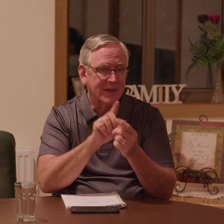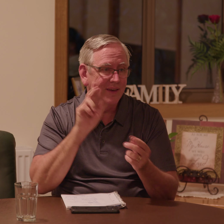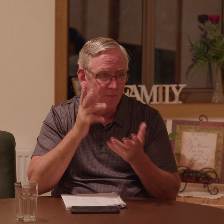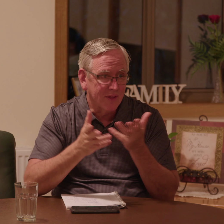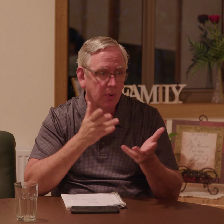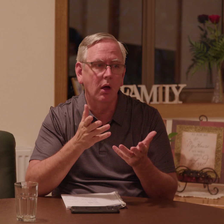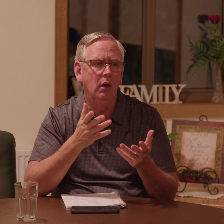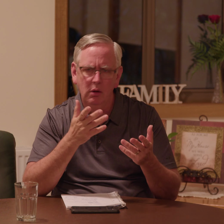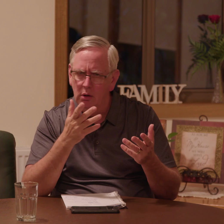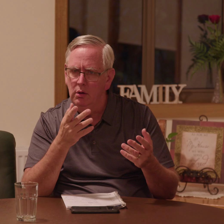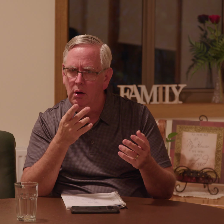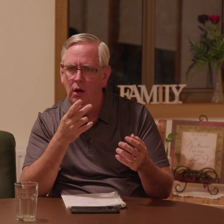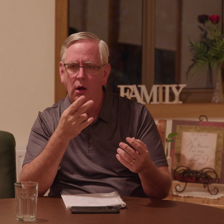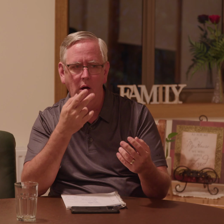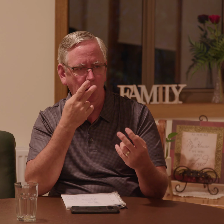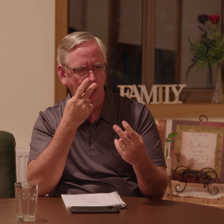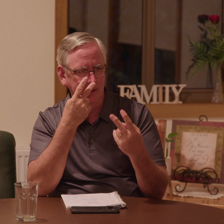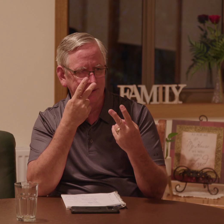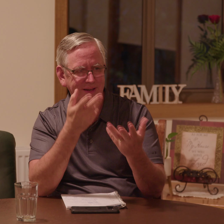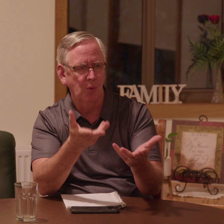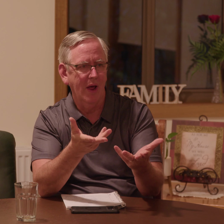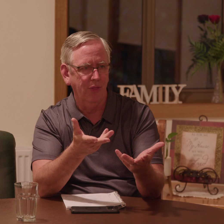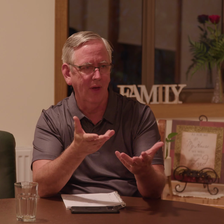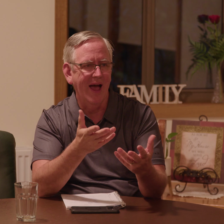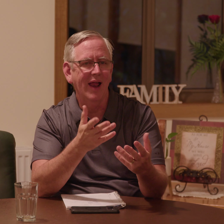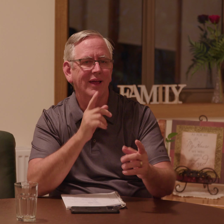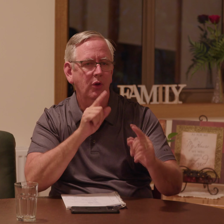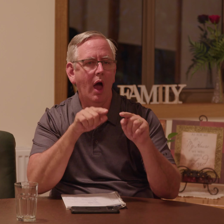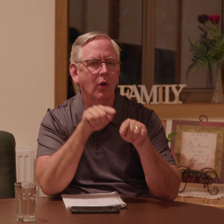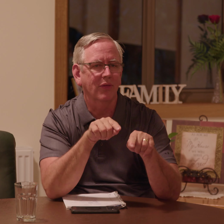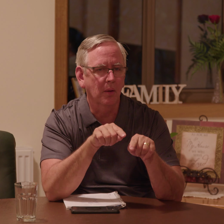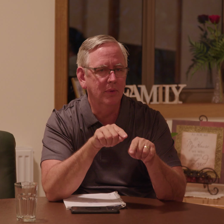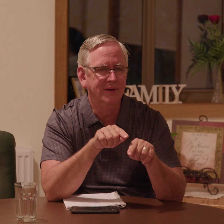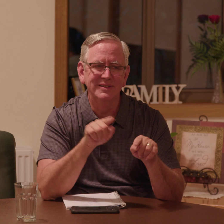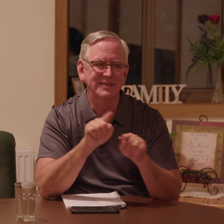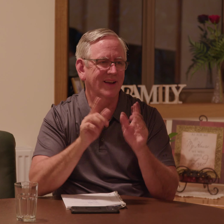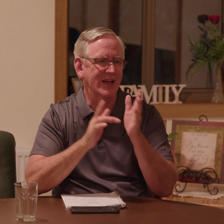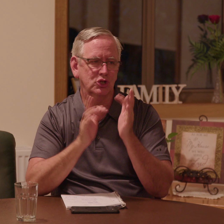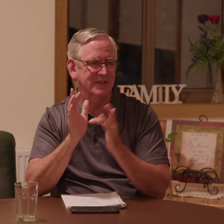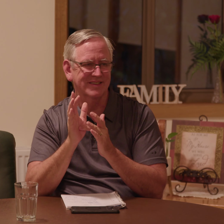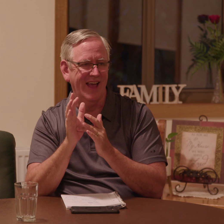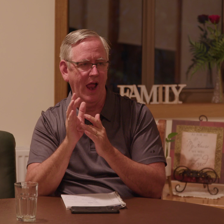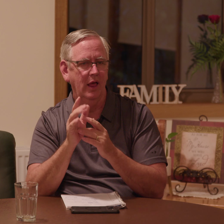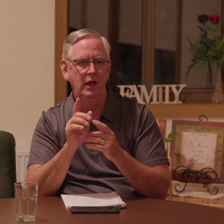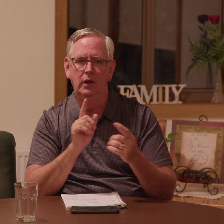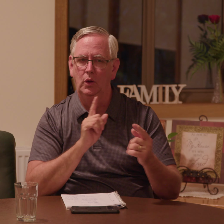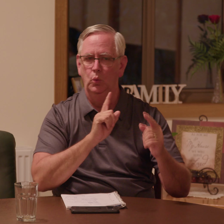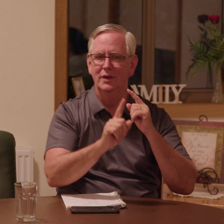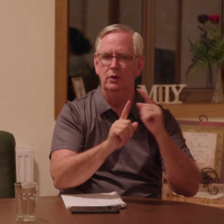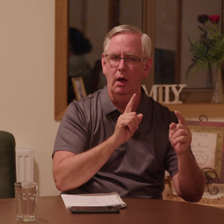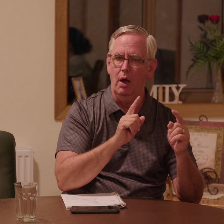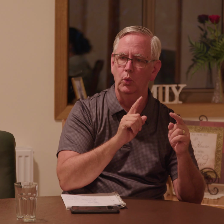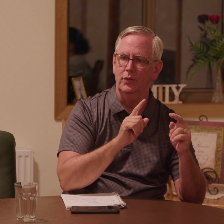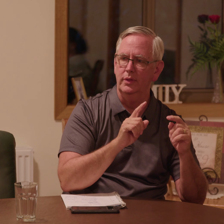different deaf person. So I'm praying that when you meet deaf people, you'll be able to see them individually for who they are. That's how Jesus